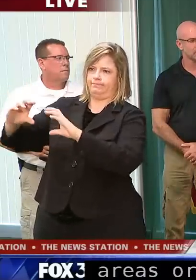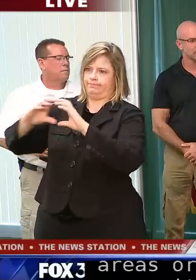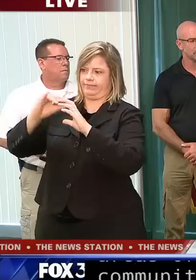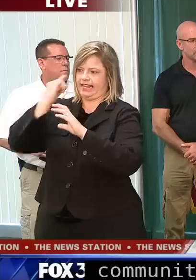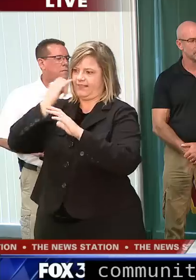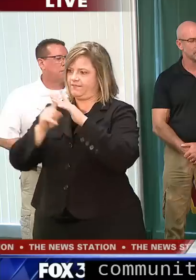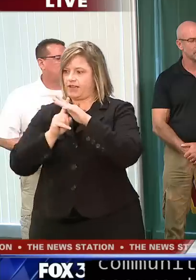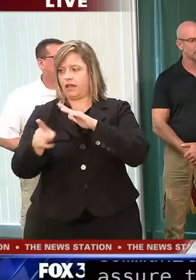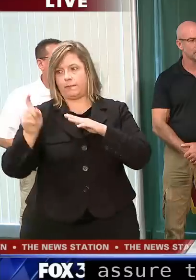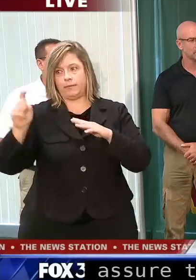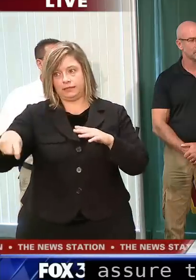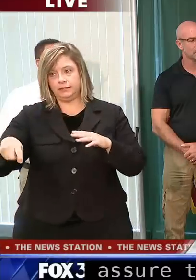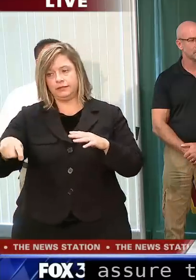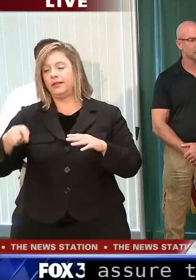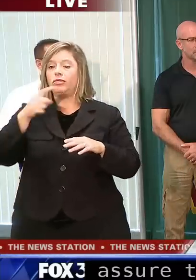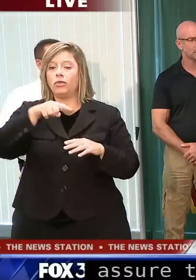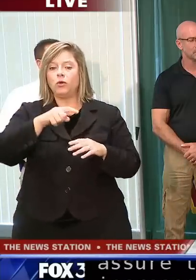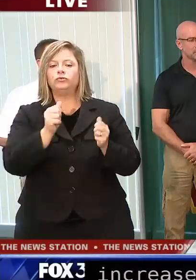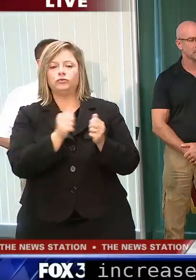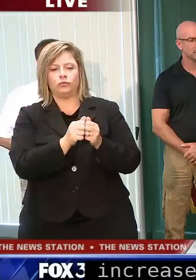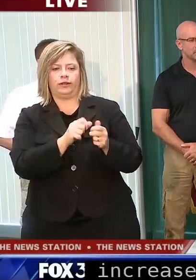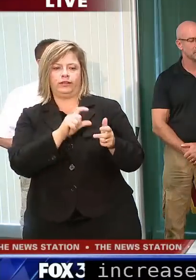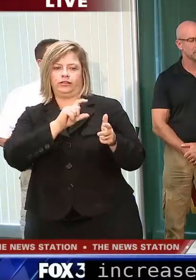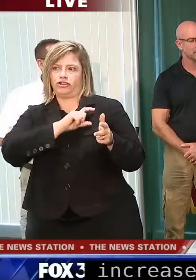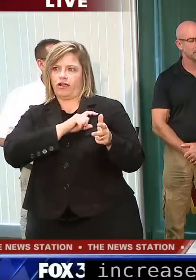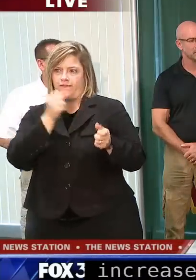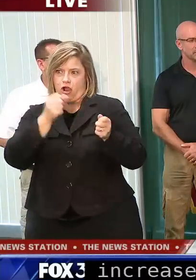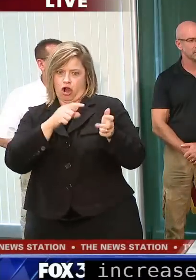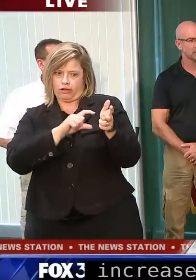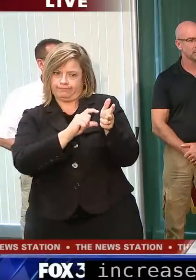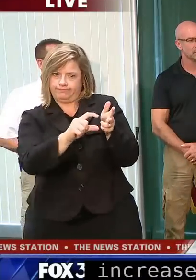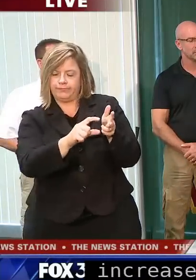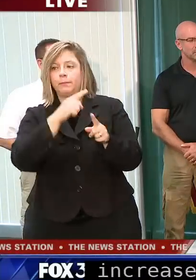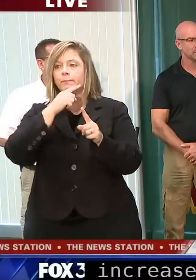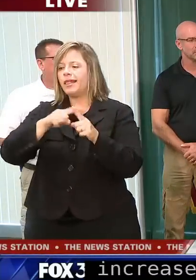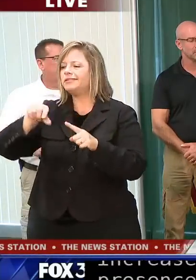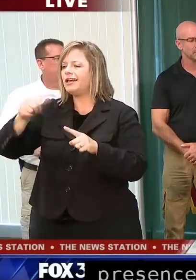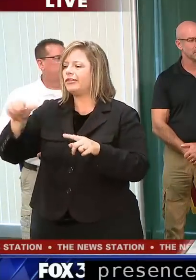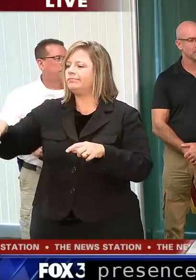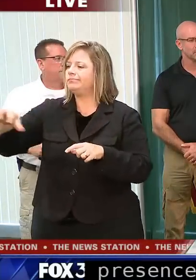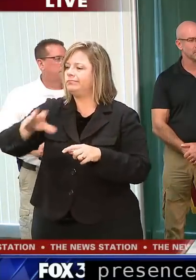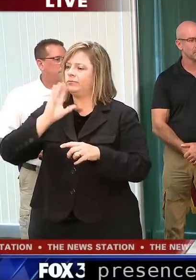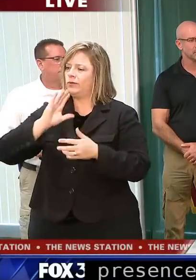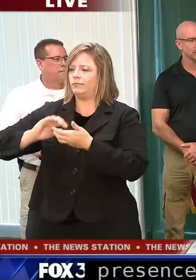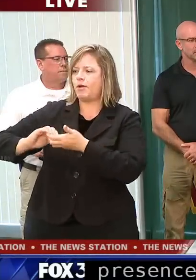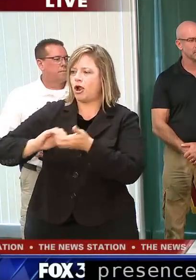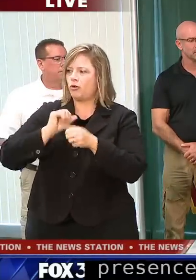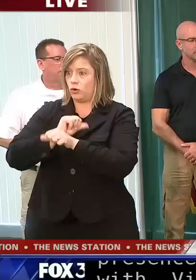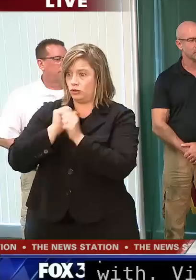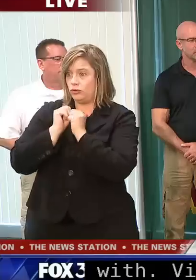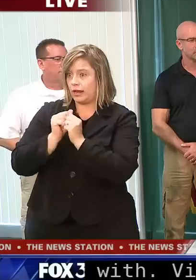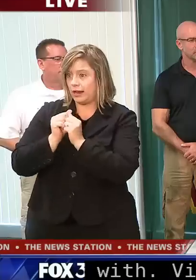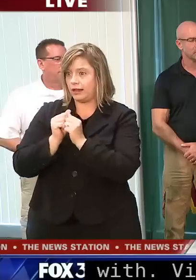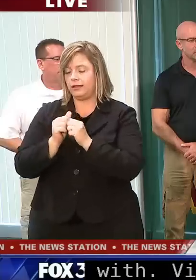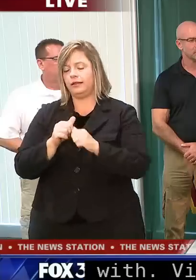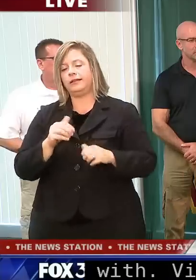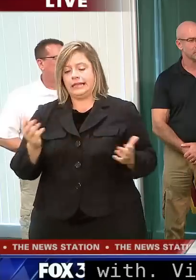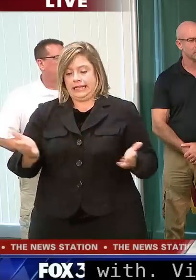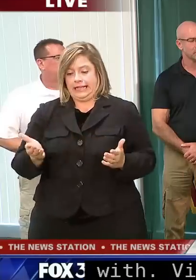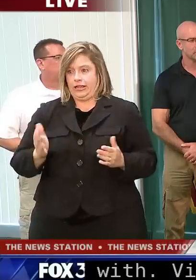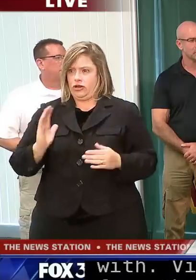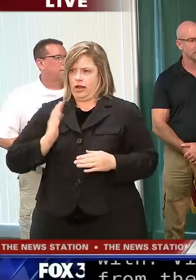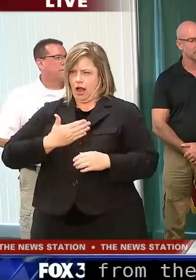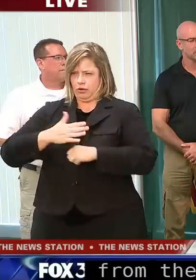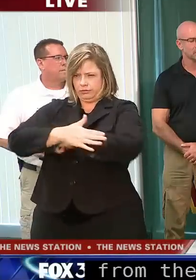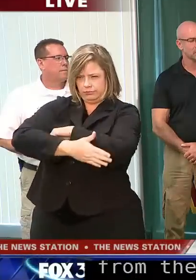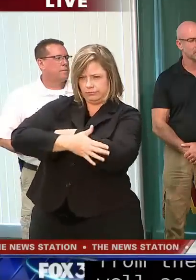marked patrol cars from the Sheriff's Office, as well as our partnership with all of the municipalities in Seminole County. What you see going on here at the county